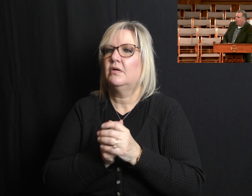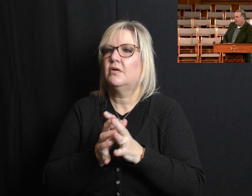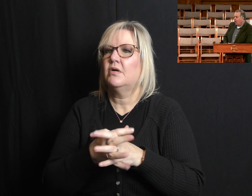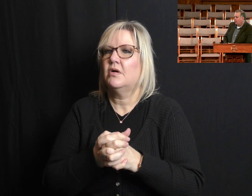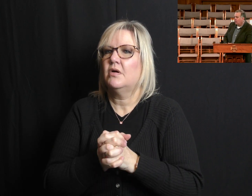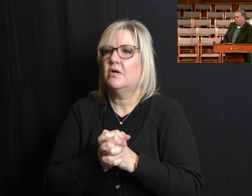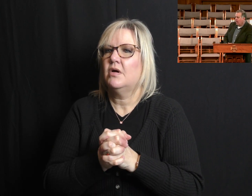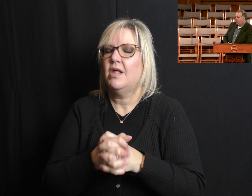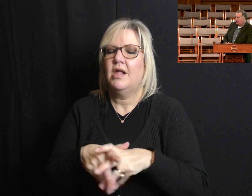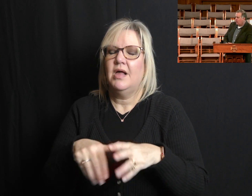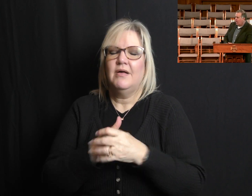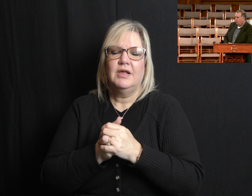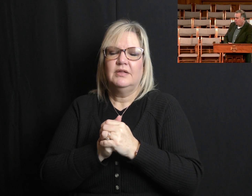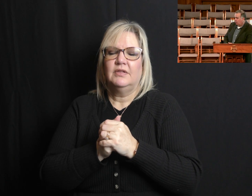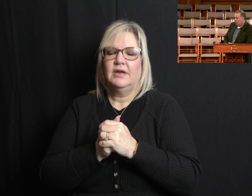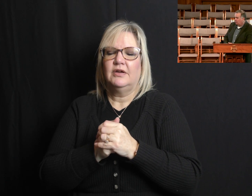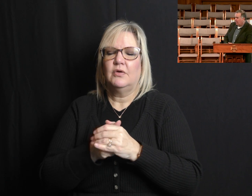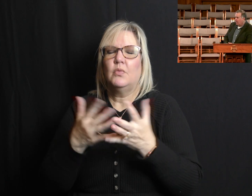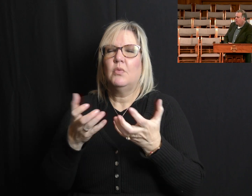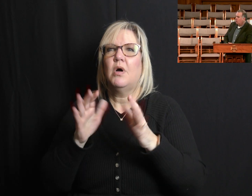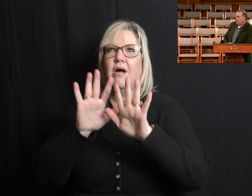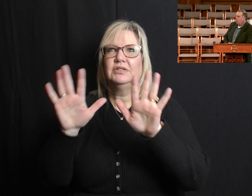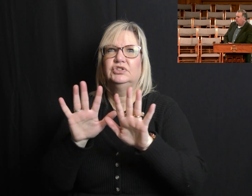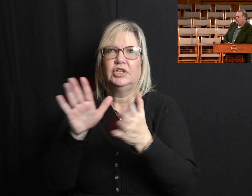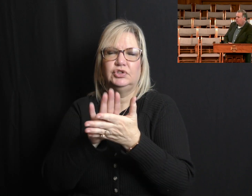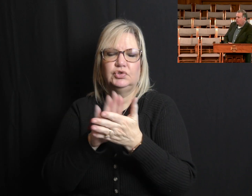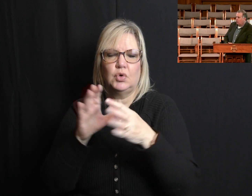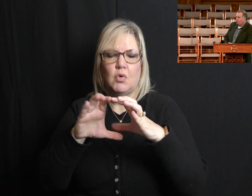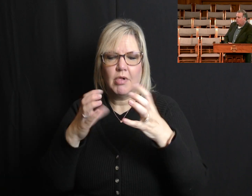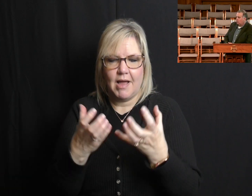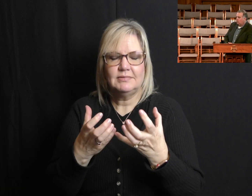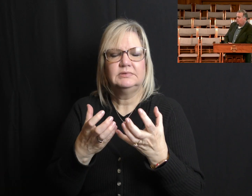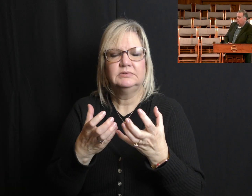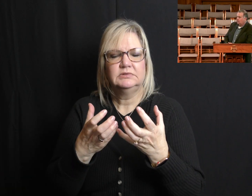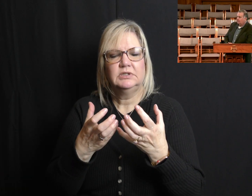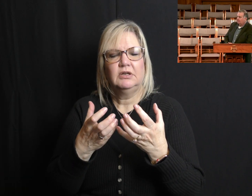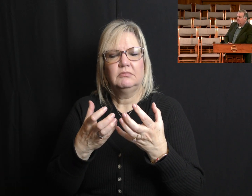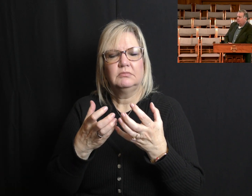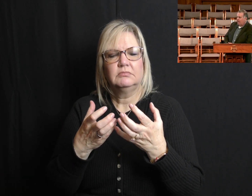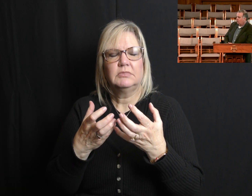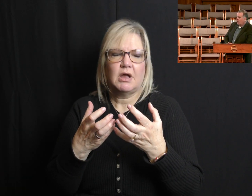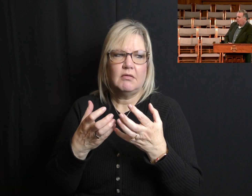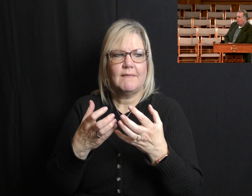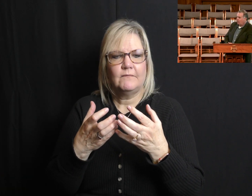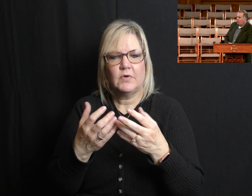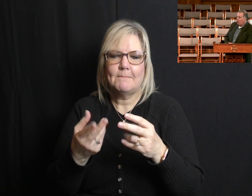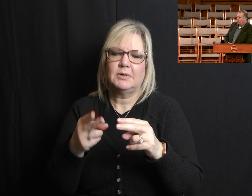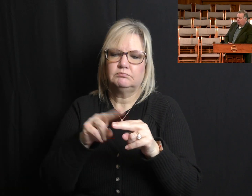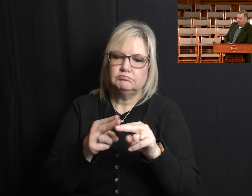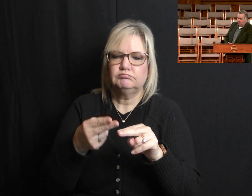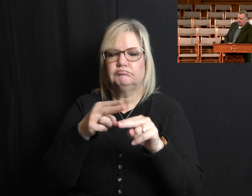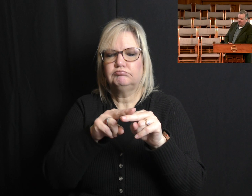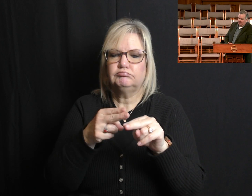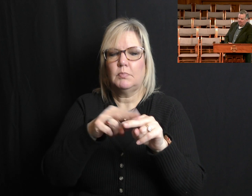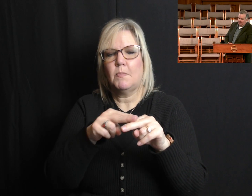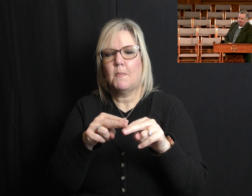Now, I know we ought to multiply, but that's not how we want to multiply. We just need a bigger room. That'll solve all of our